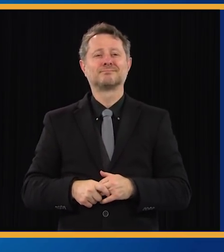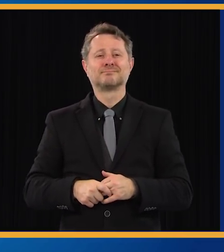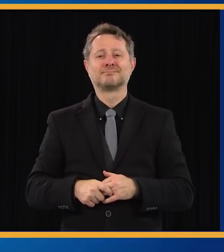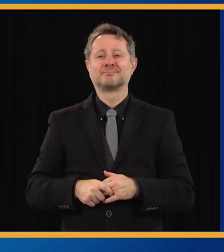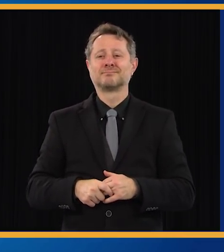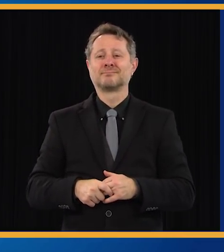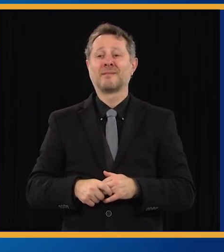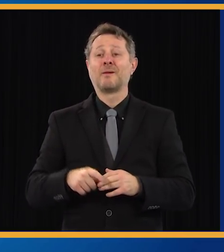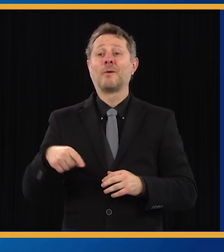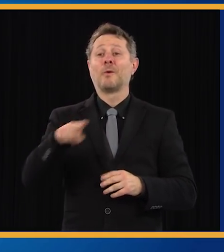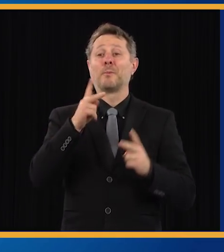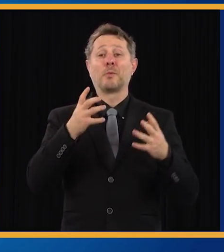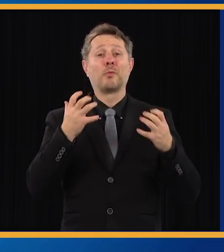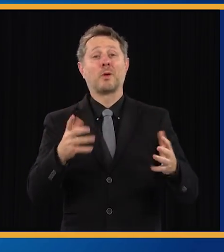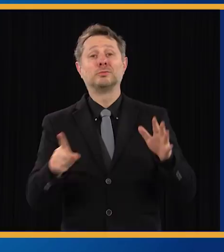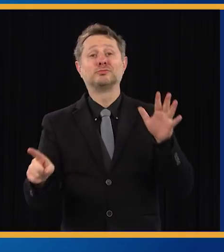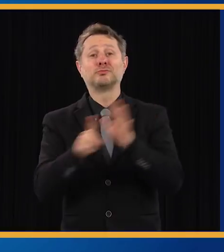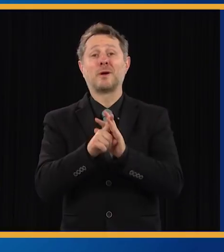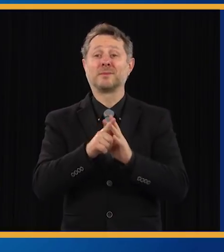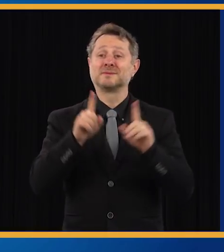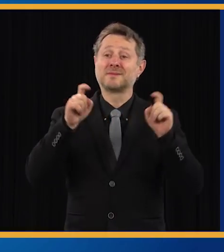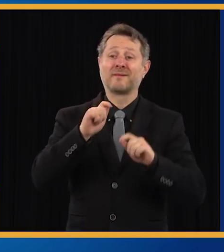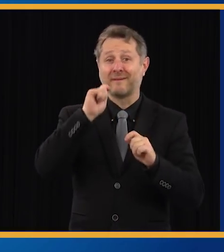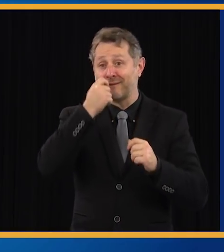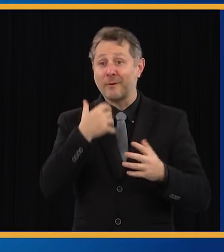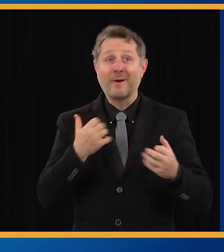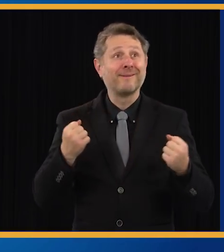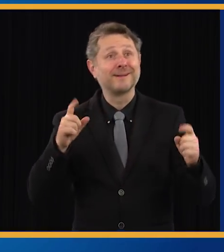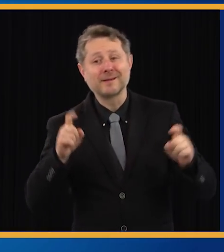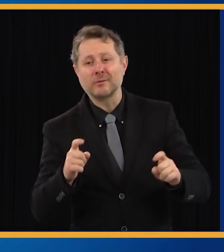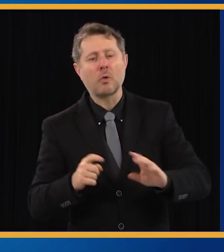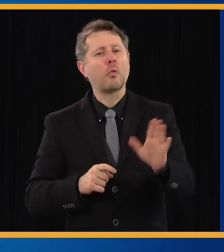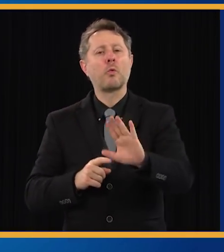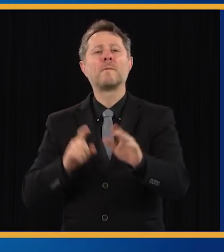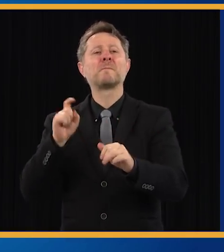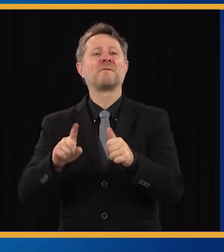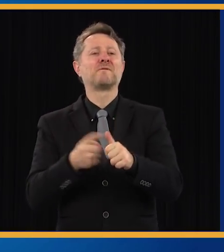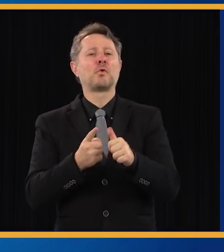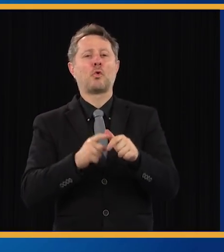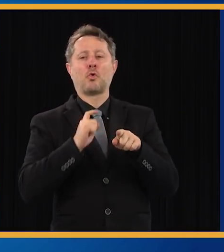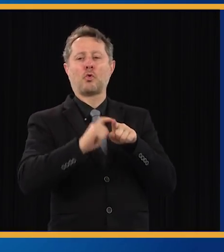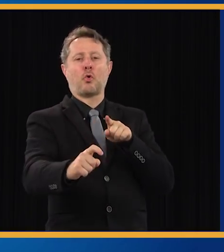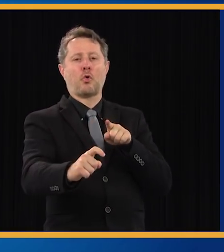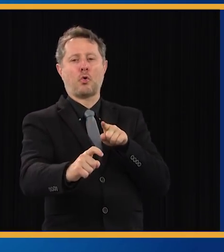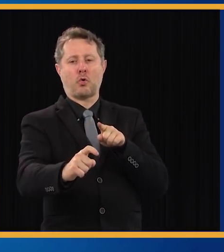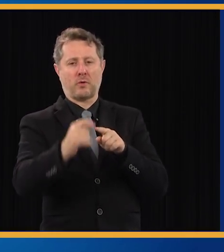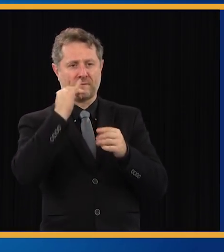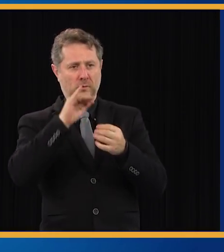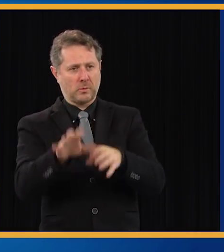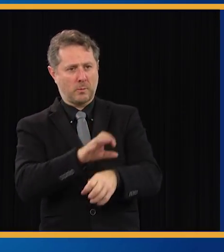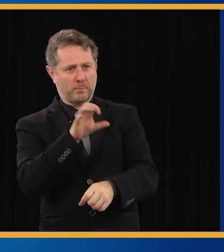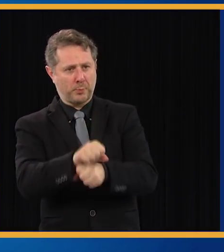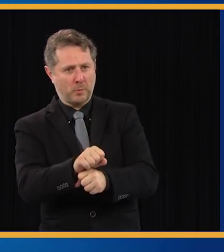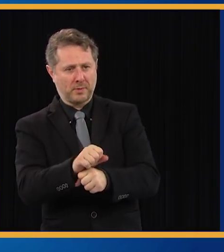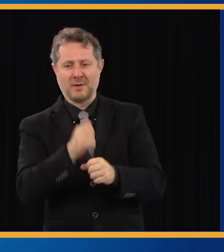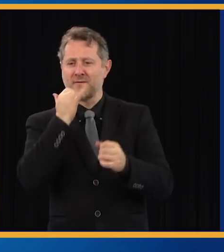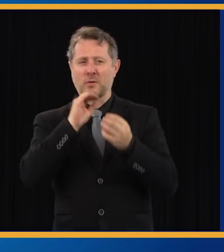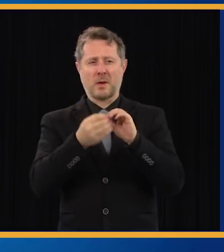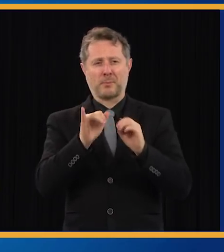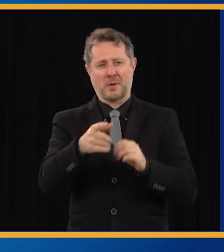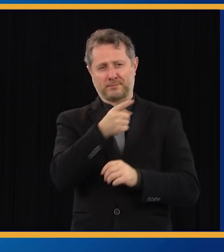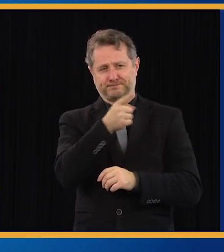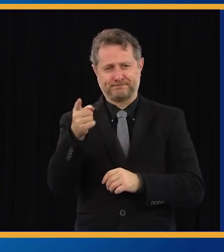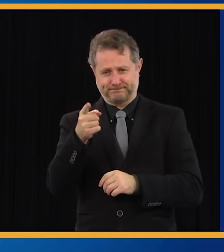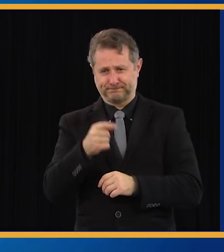People can't just show up at a drive-through center. You have to call first, make an appointment, so we can